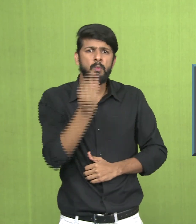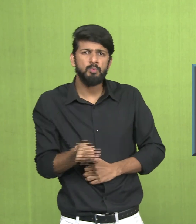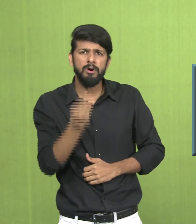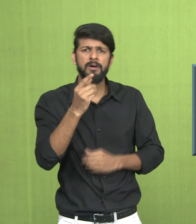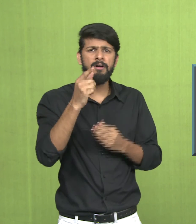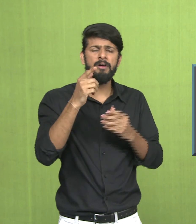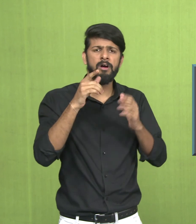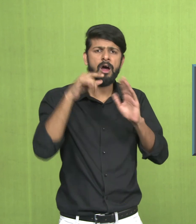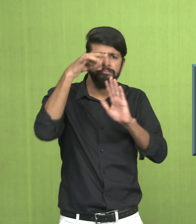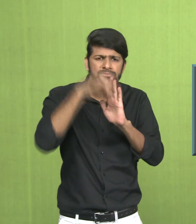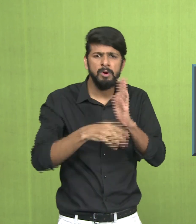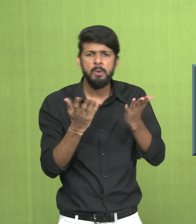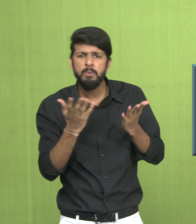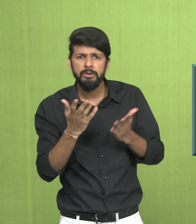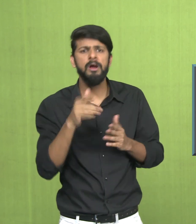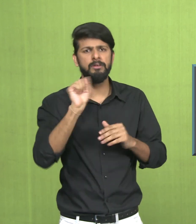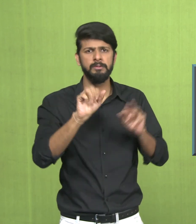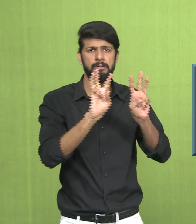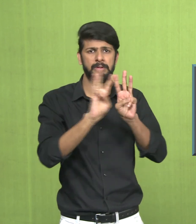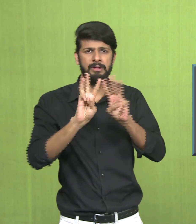signlanguage@nios.ac.in. For more information, you may visit our website